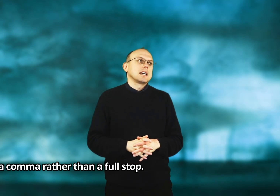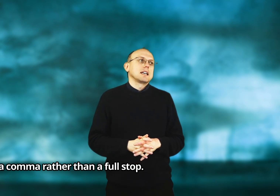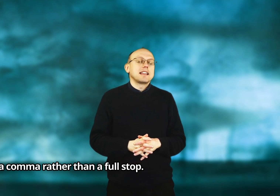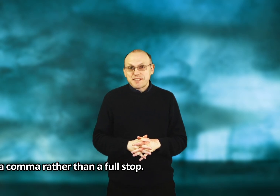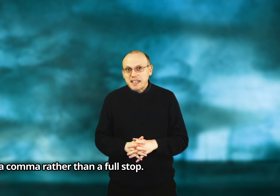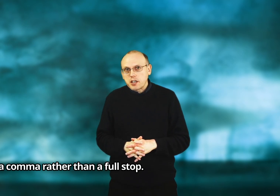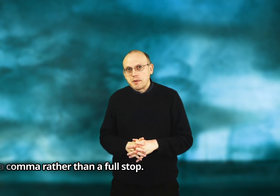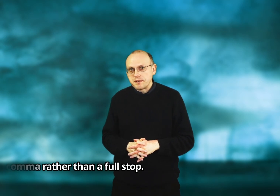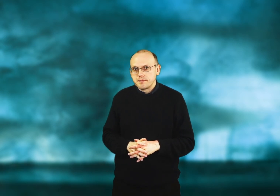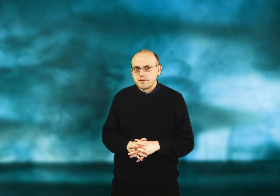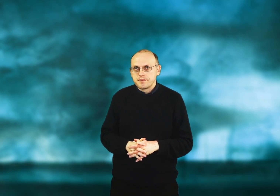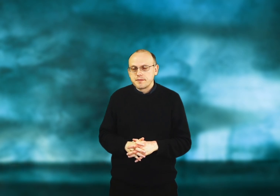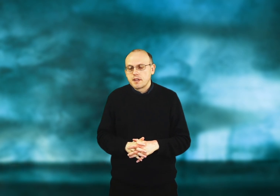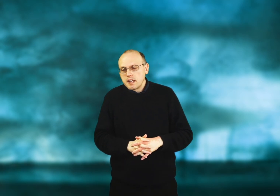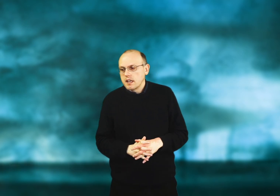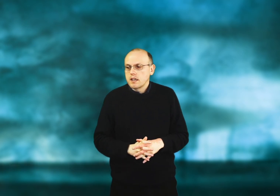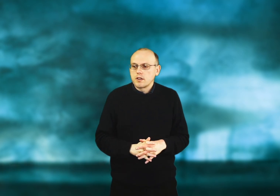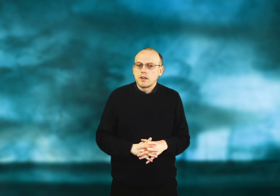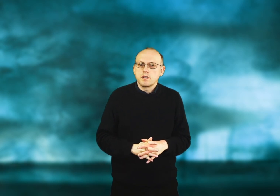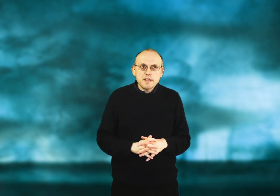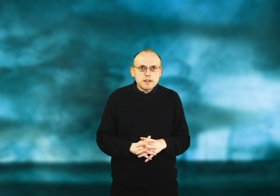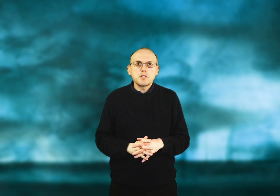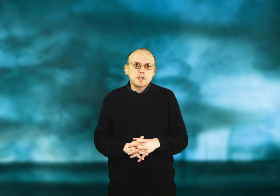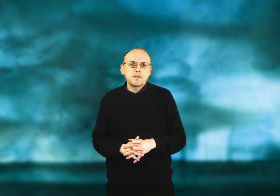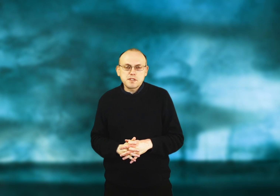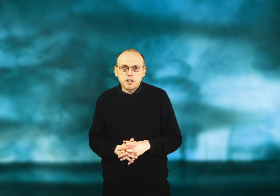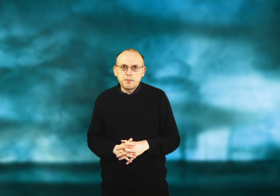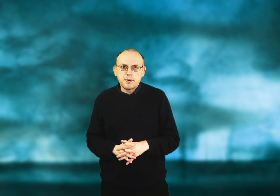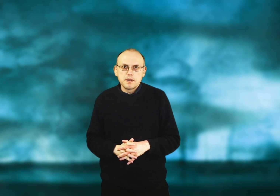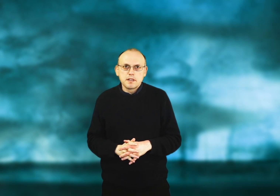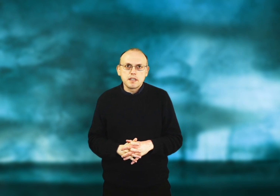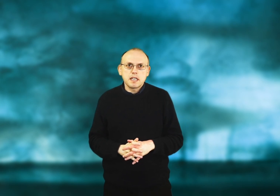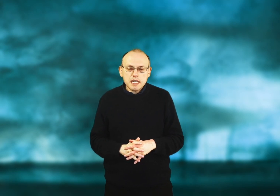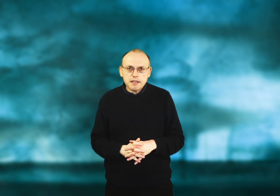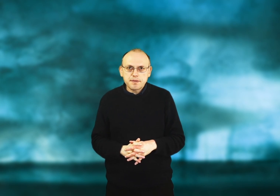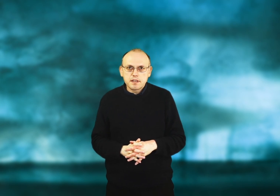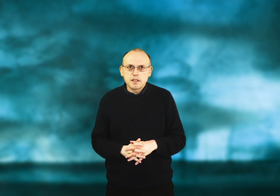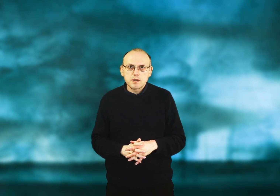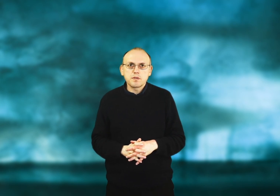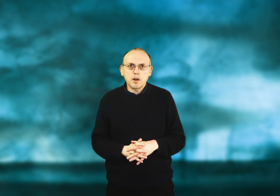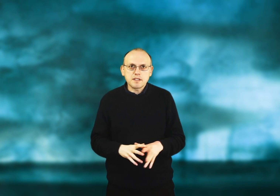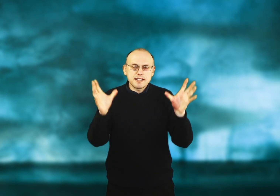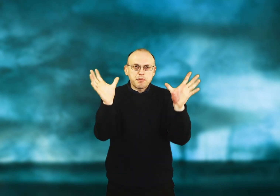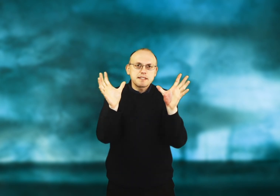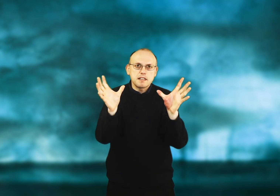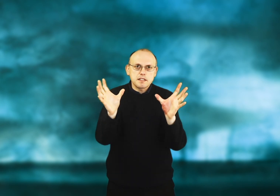That's very common. You need to use a full stop if you've got side by side